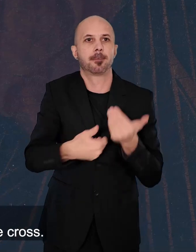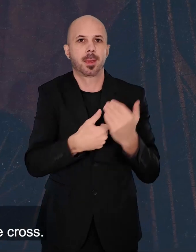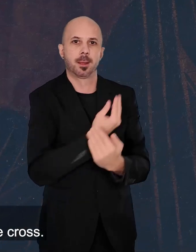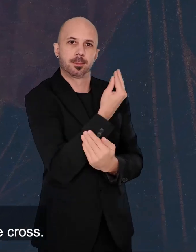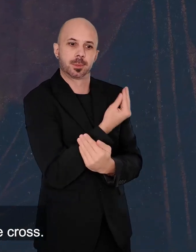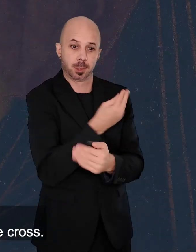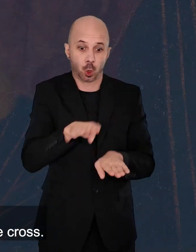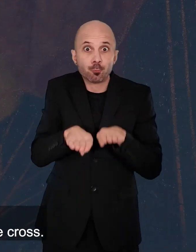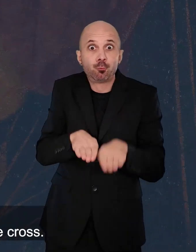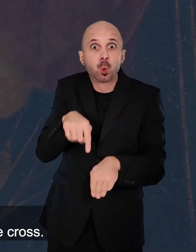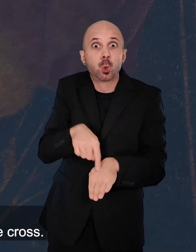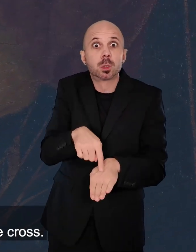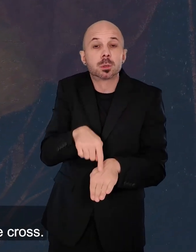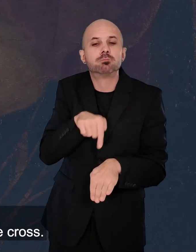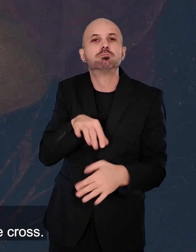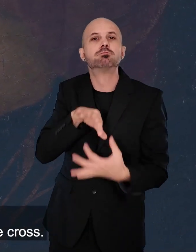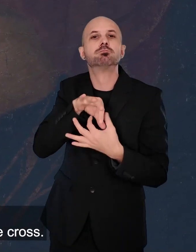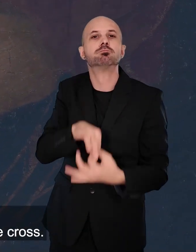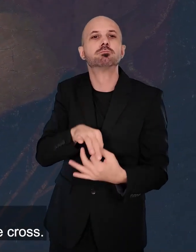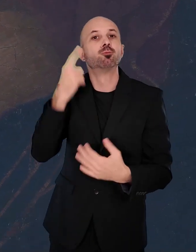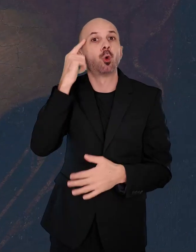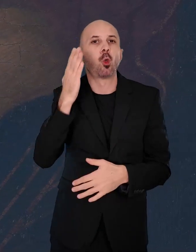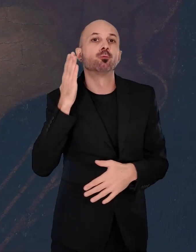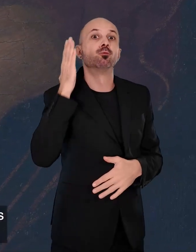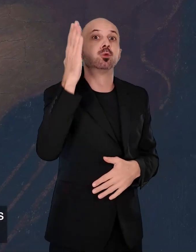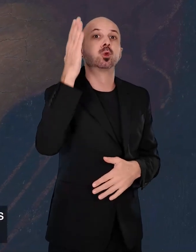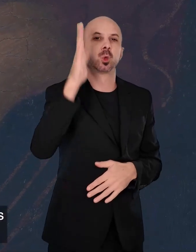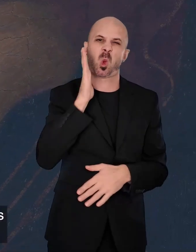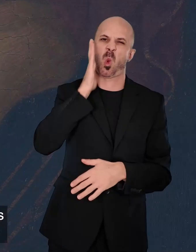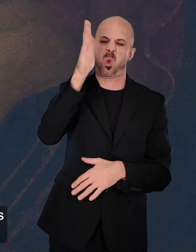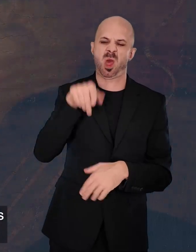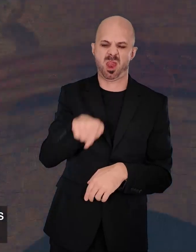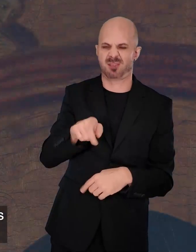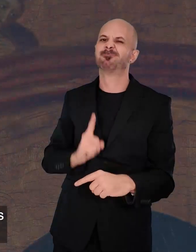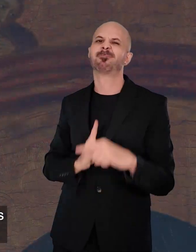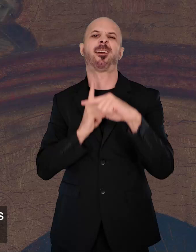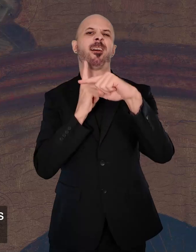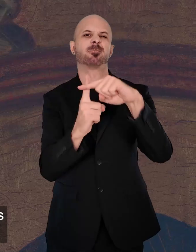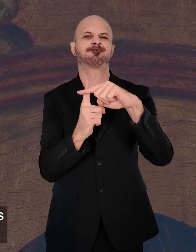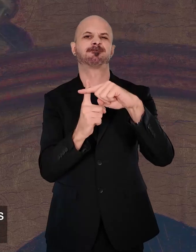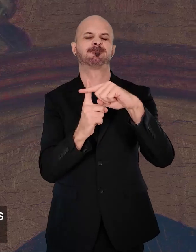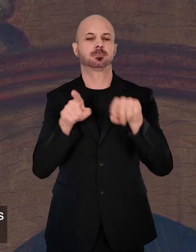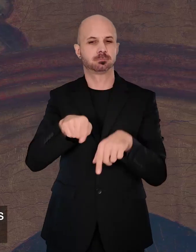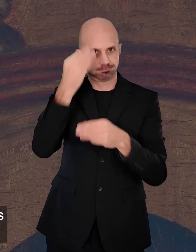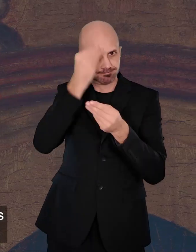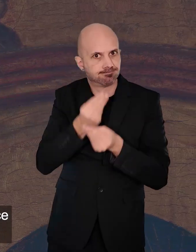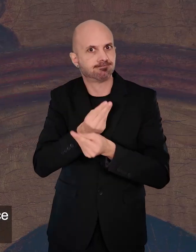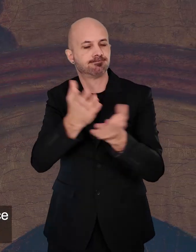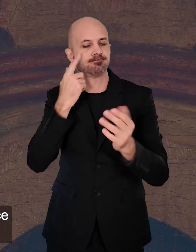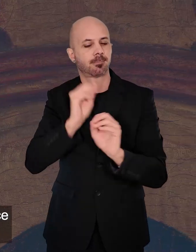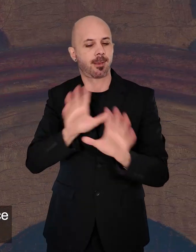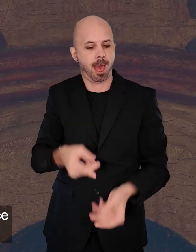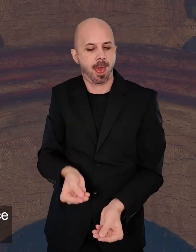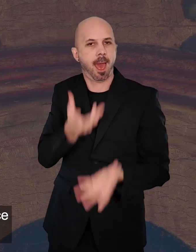point where a nail would be fixed on the cross. An interesting detail reveals that Duccio was seeking